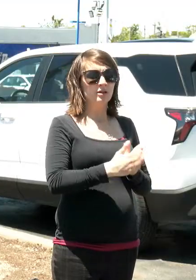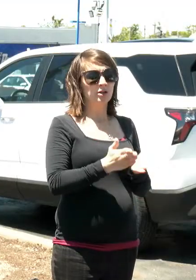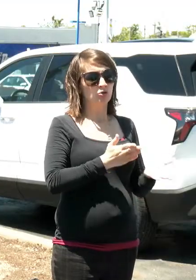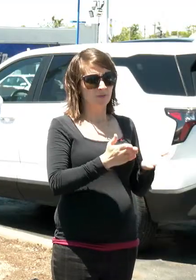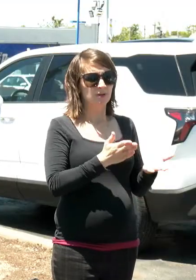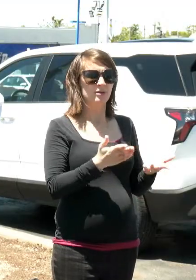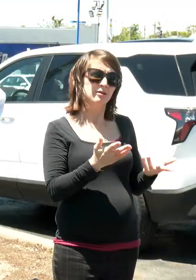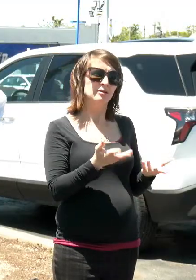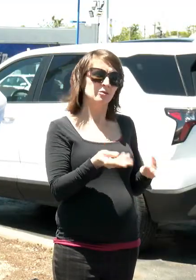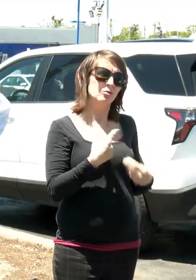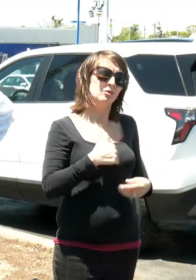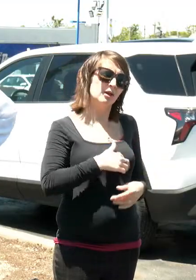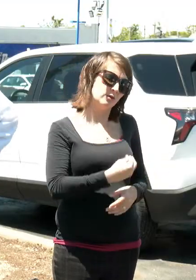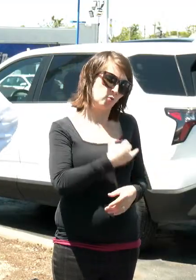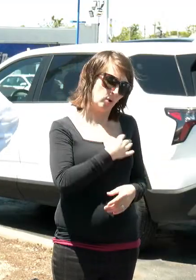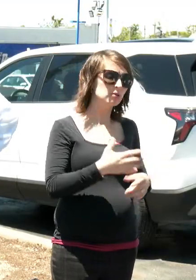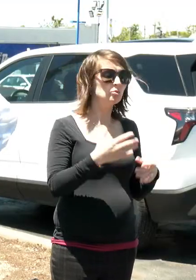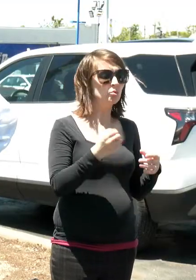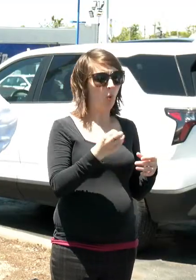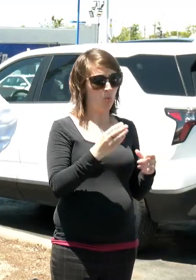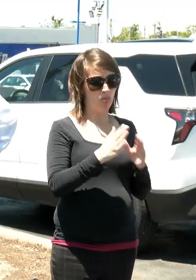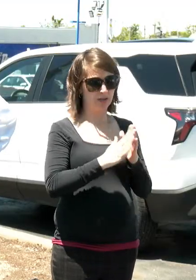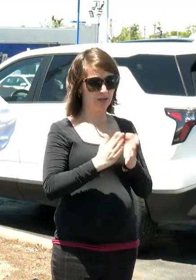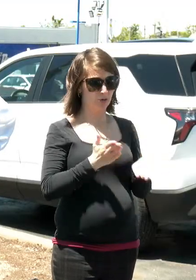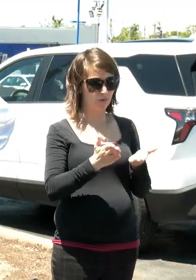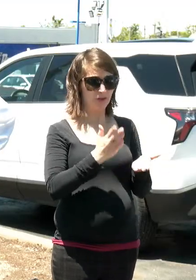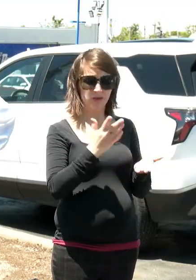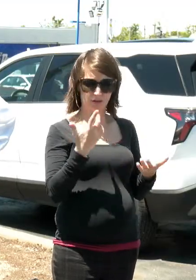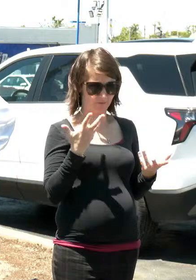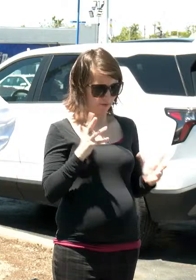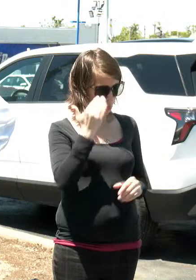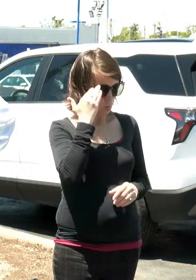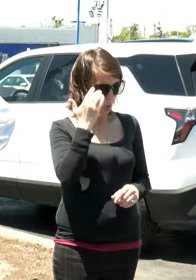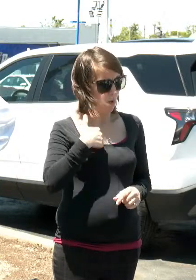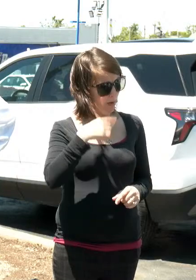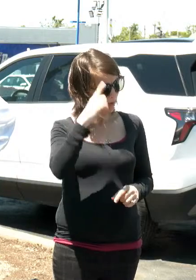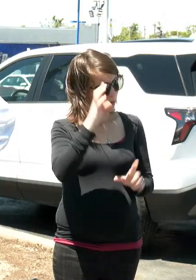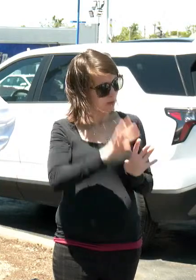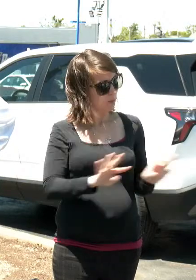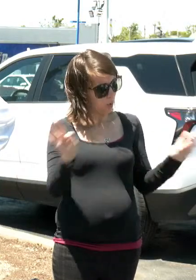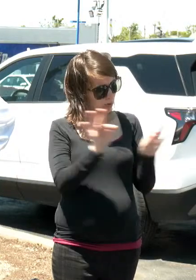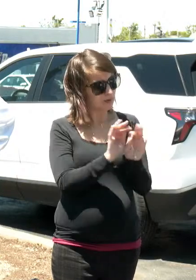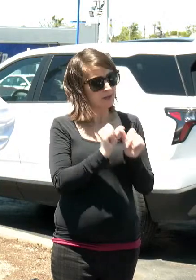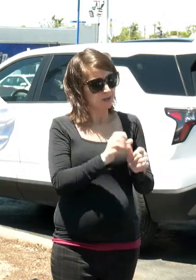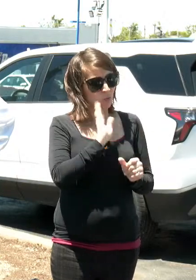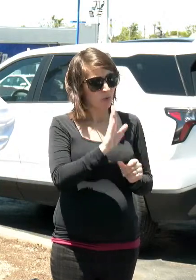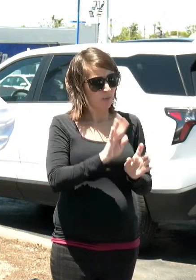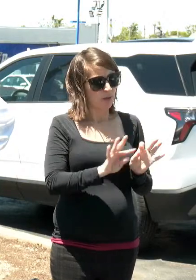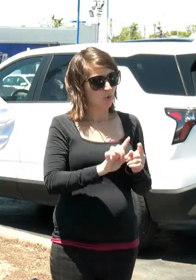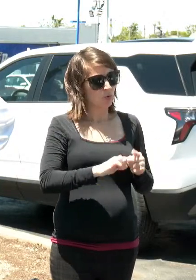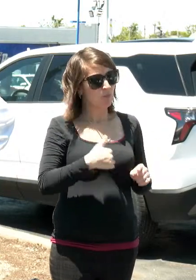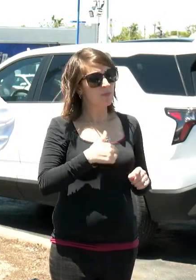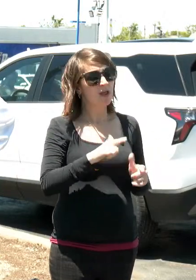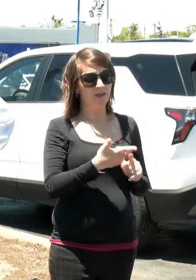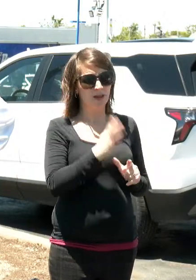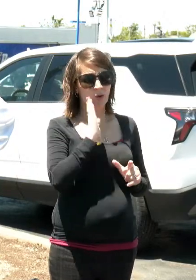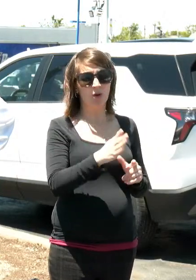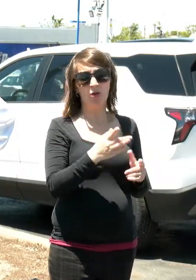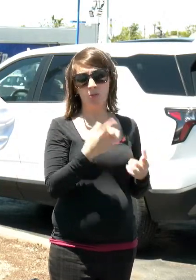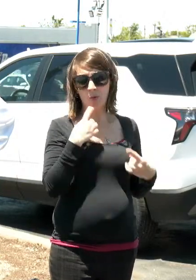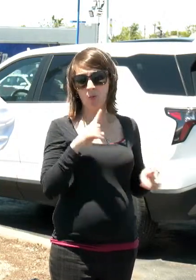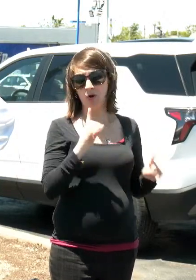you all know, are incredibly important to me. They continue to be important to me, and we will get those working citywide as